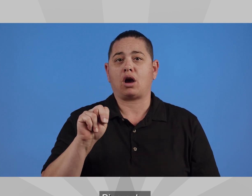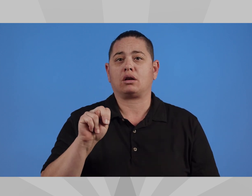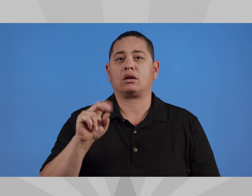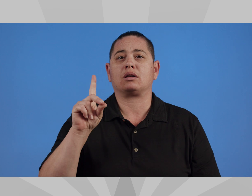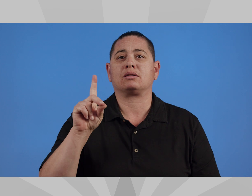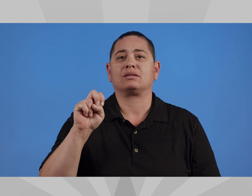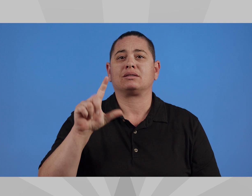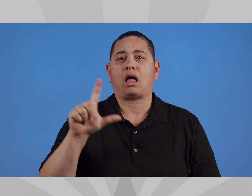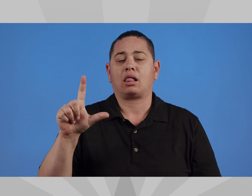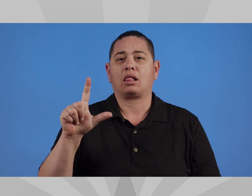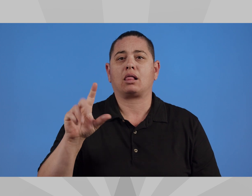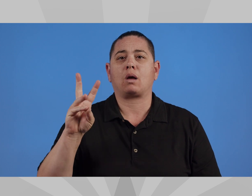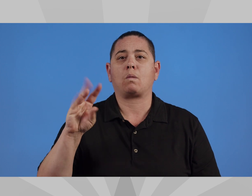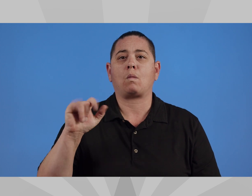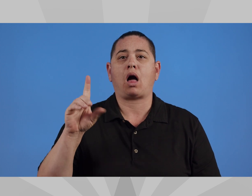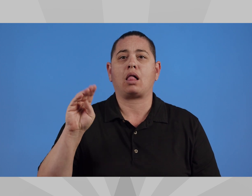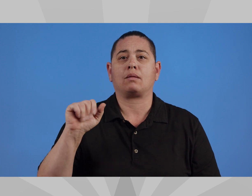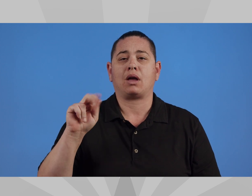Biography.